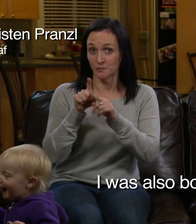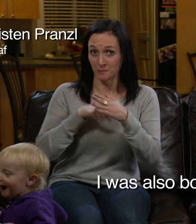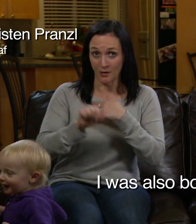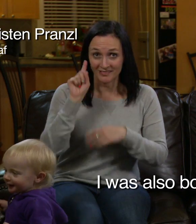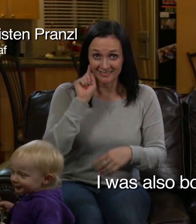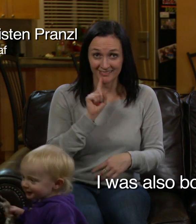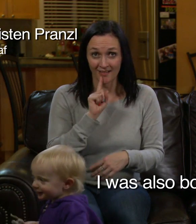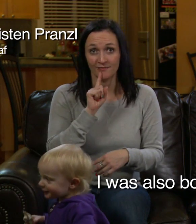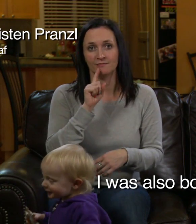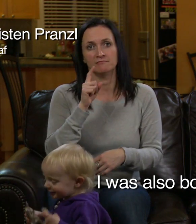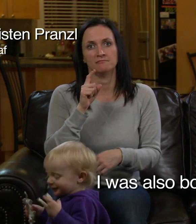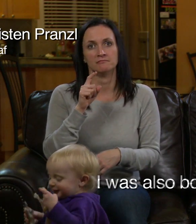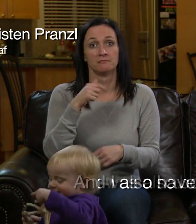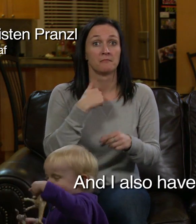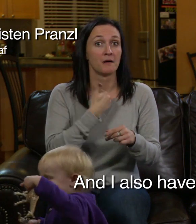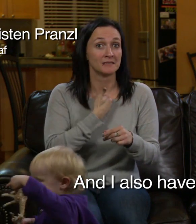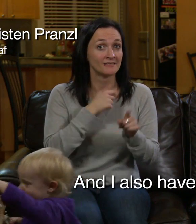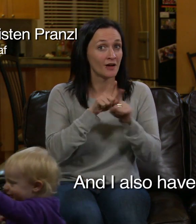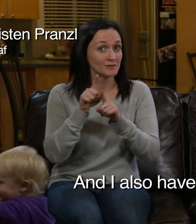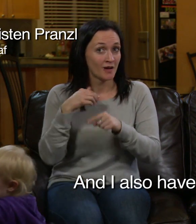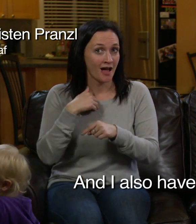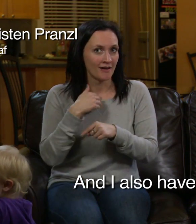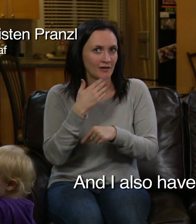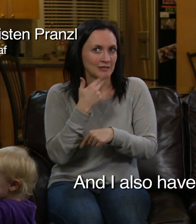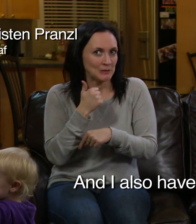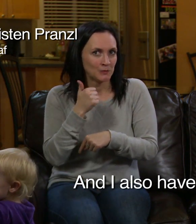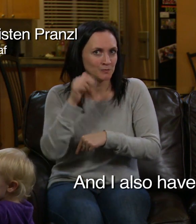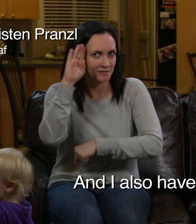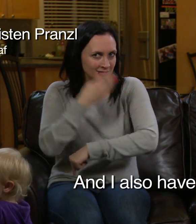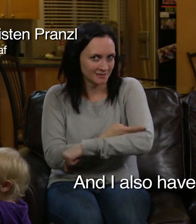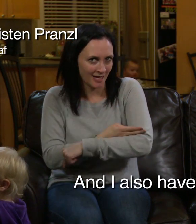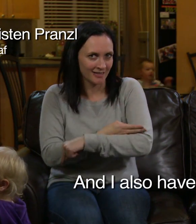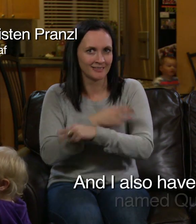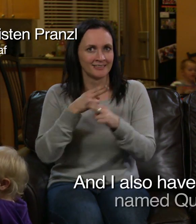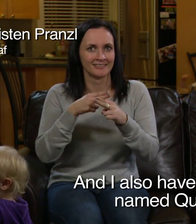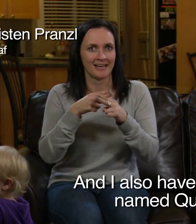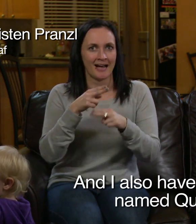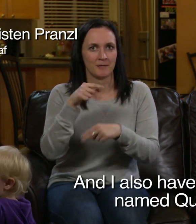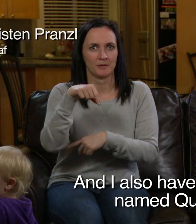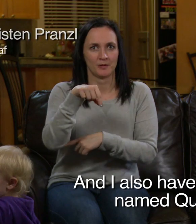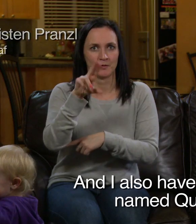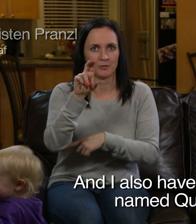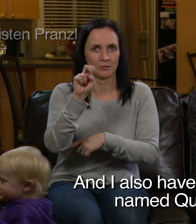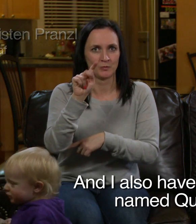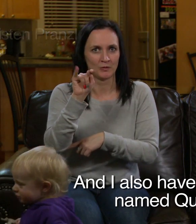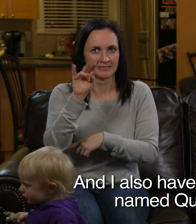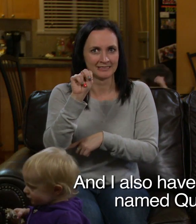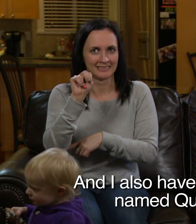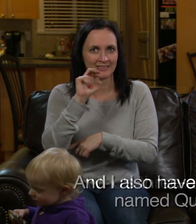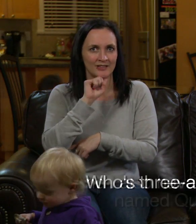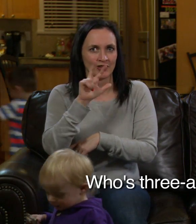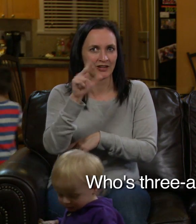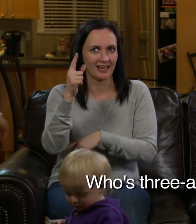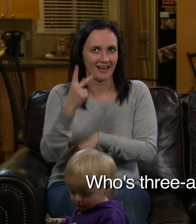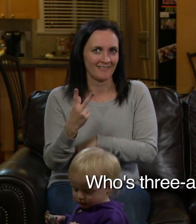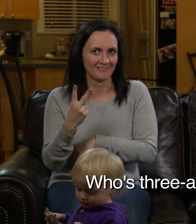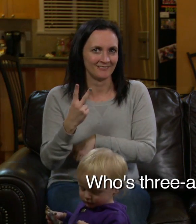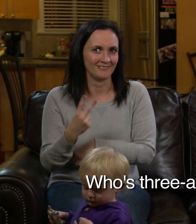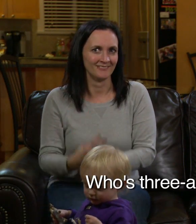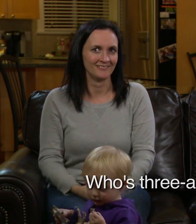I was also born deaf. And I also have a cute son named Quentin, who's 3.5.